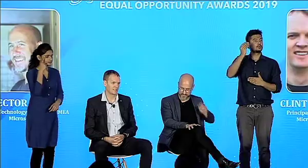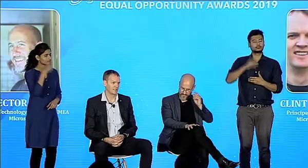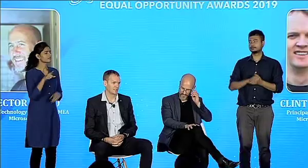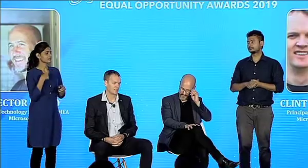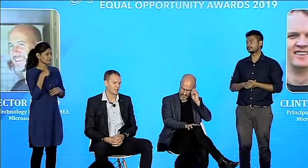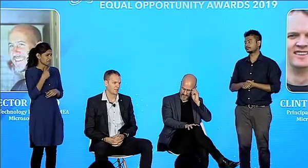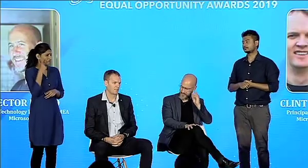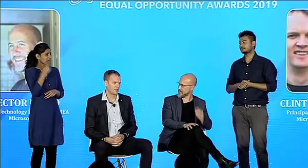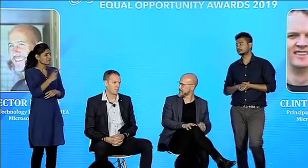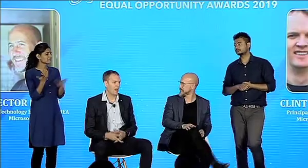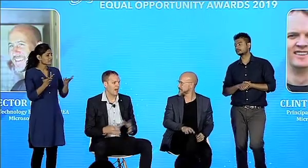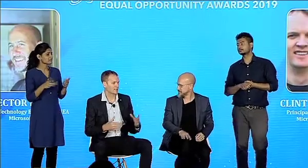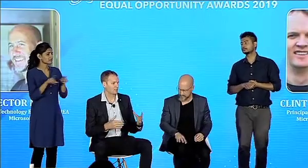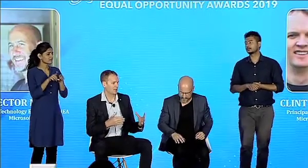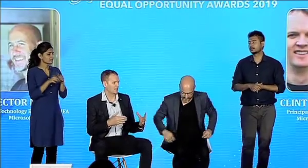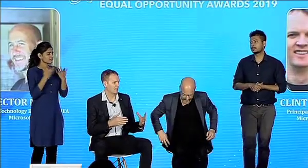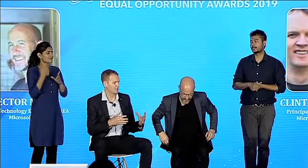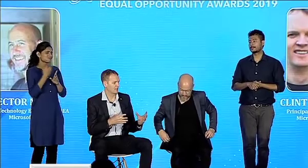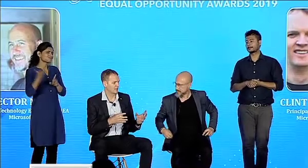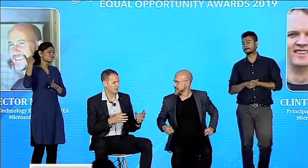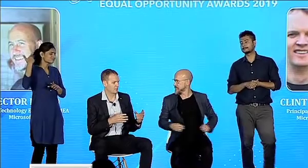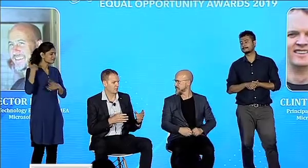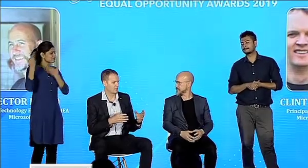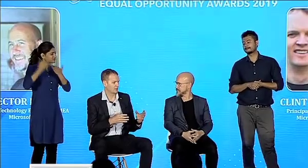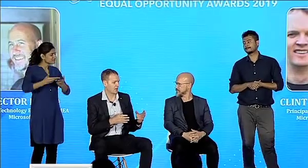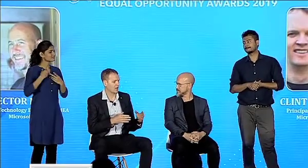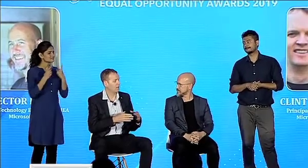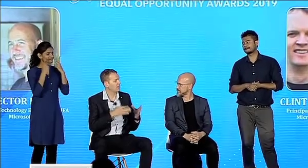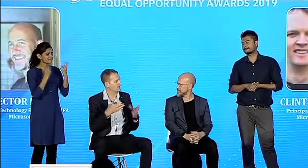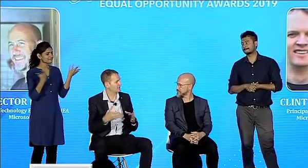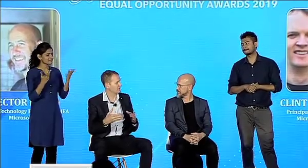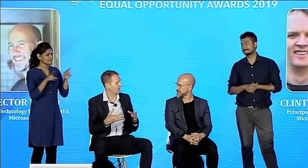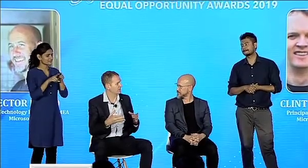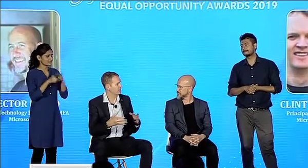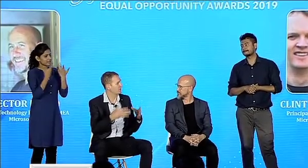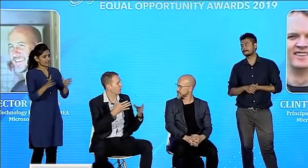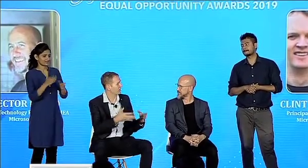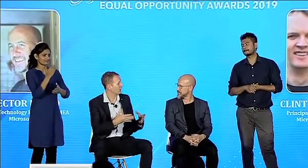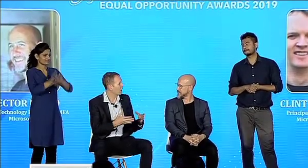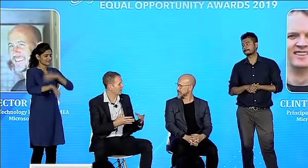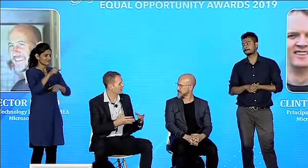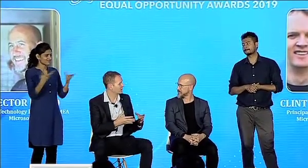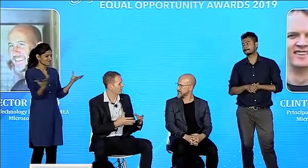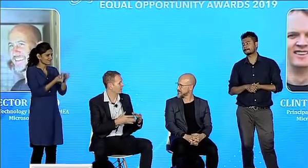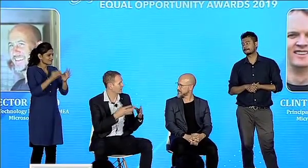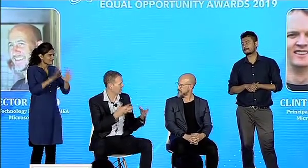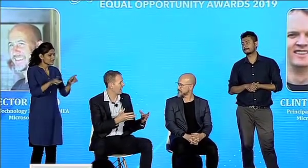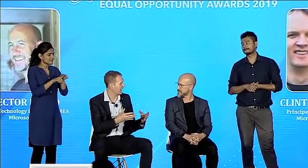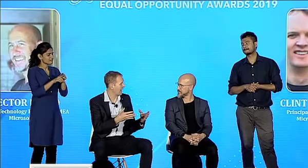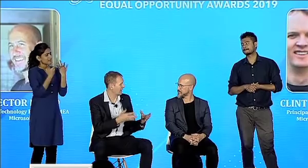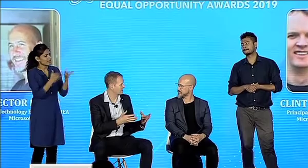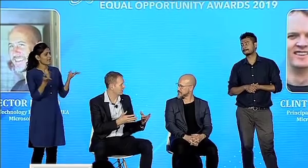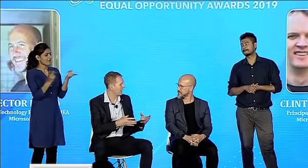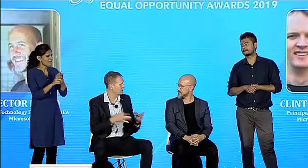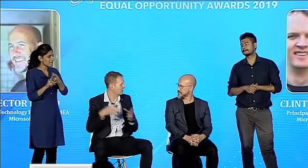I see in the past, many times, accommodating disabilities has been more of an accommodation, something that somebody had